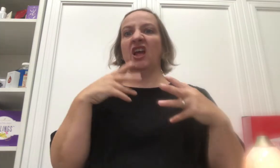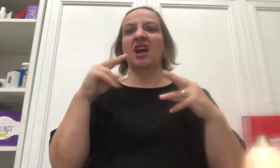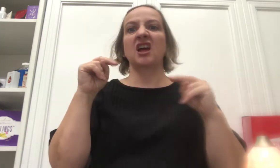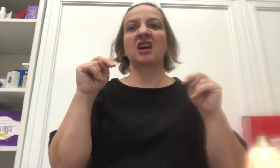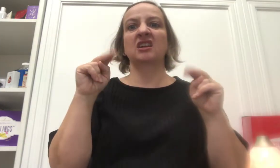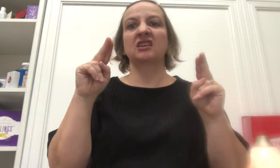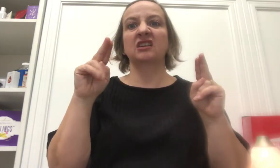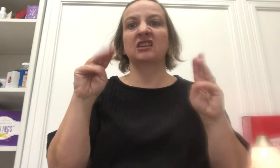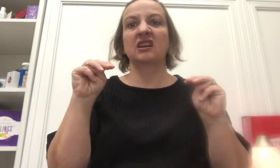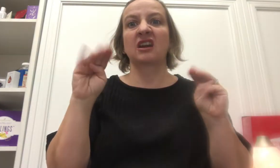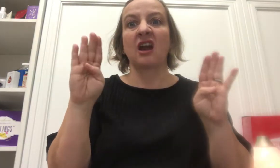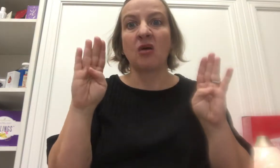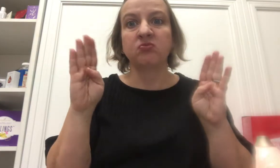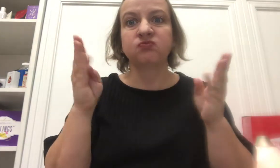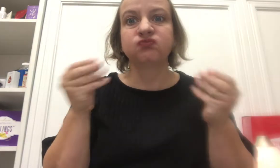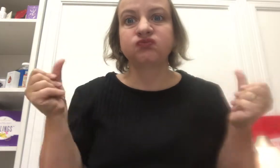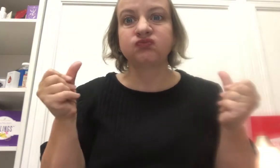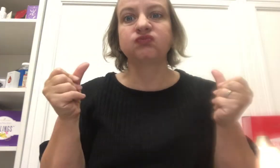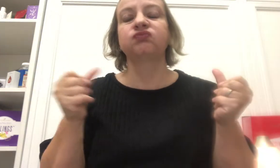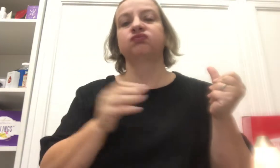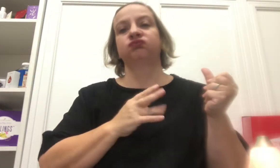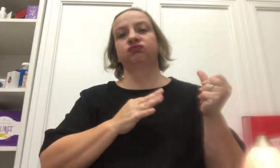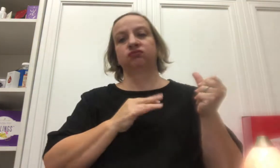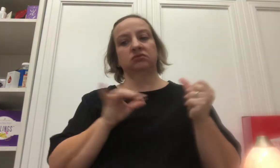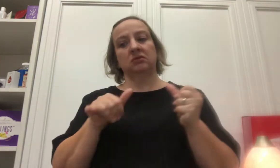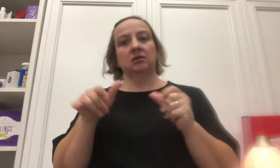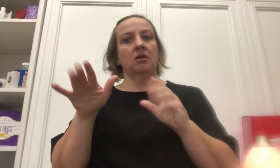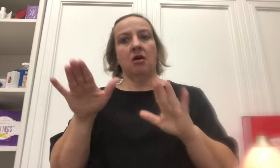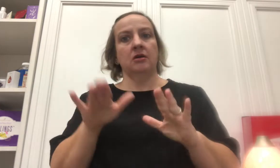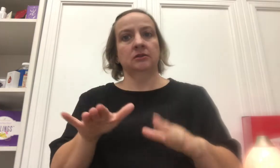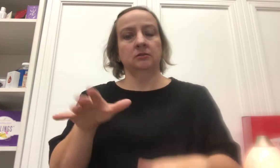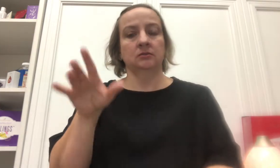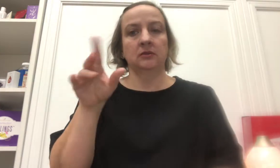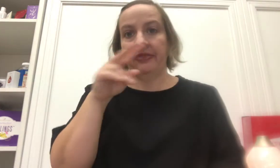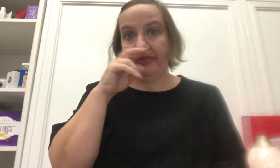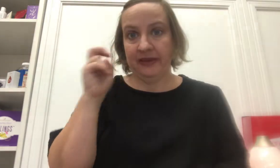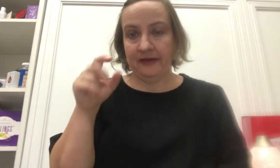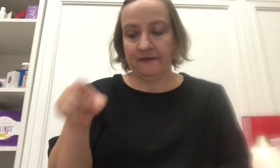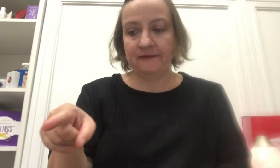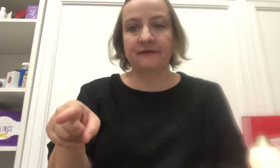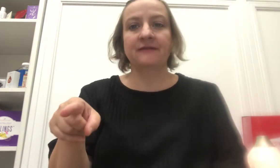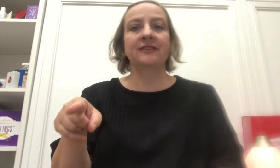if I start to get a sore throat, I might put a drop of it in my throat and it gets numb right away.